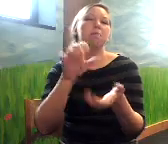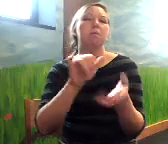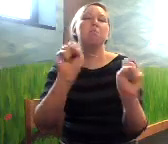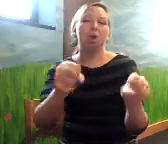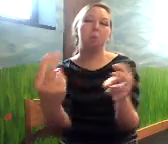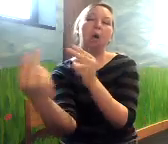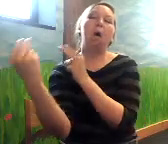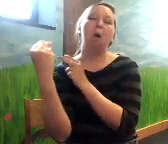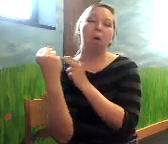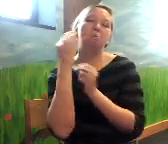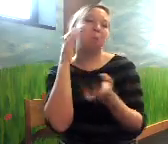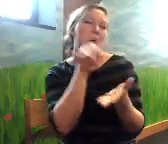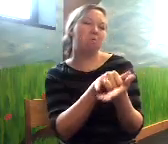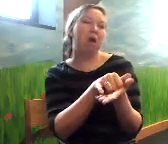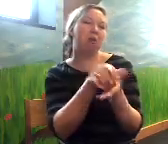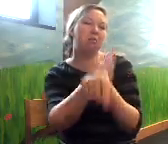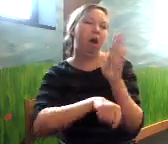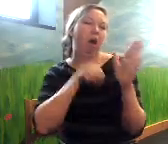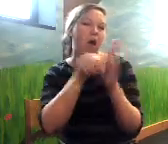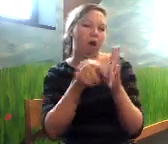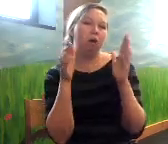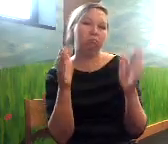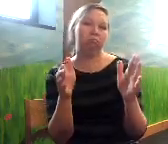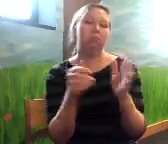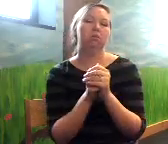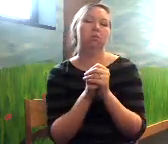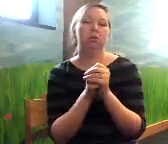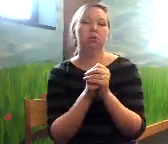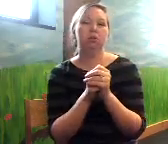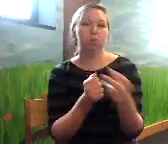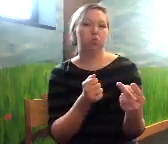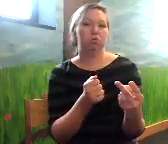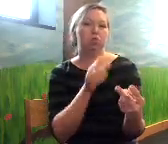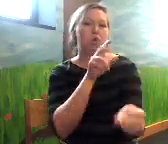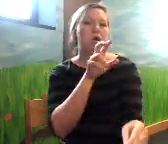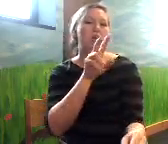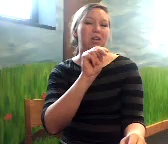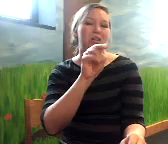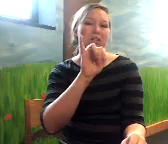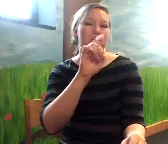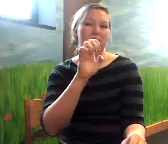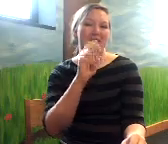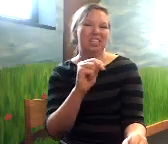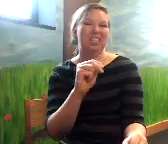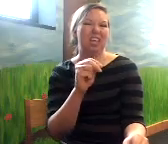of the war, 1968 to 1975. In this phase 6,